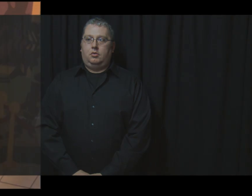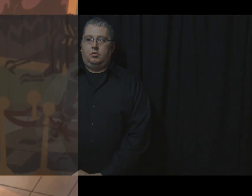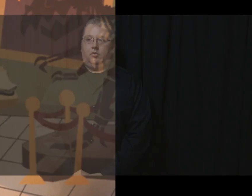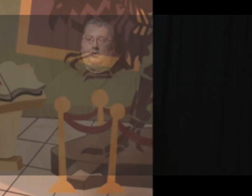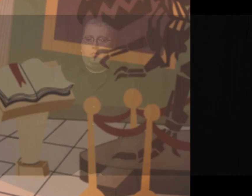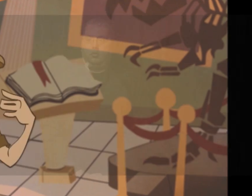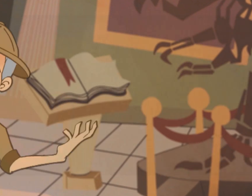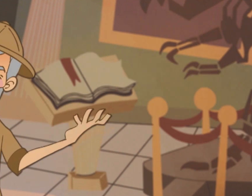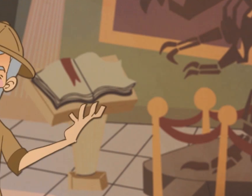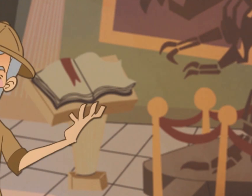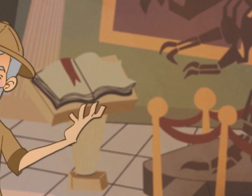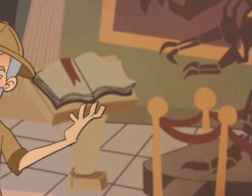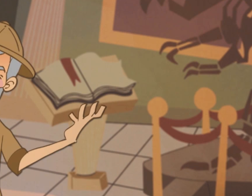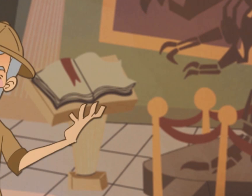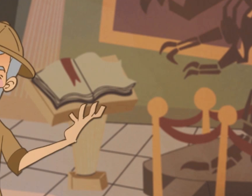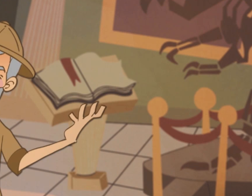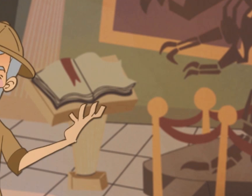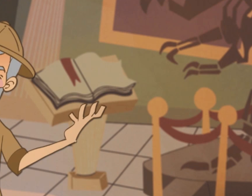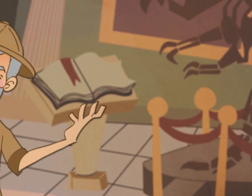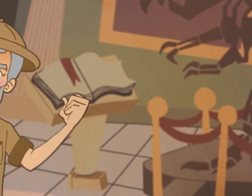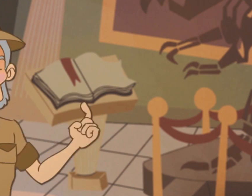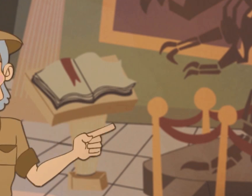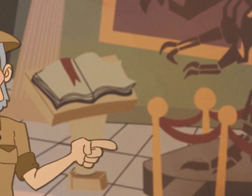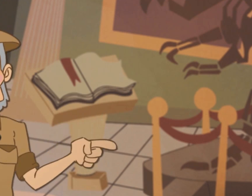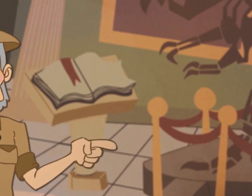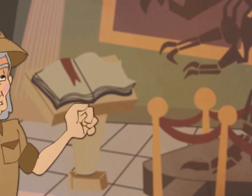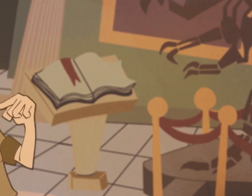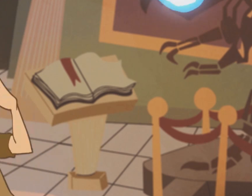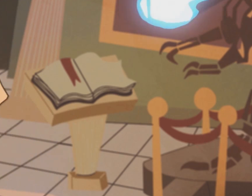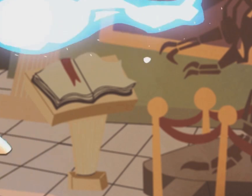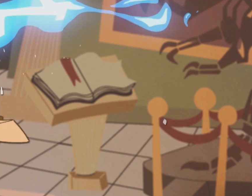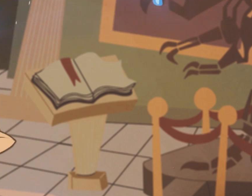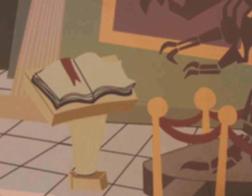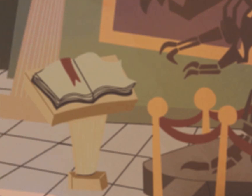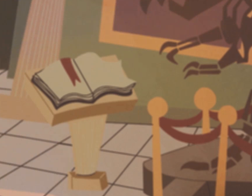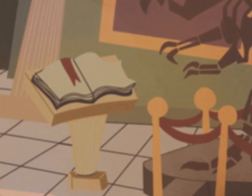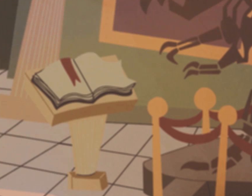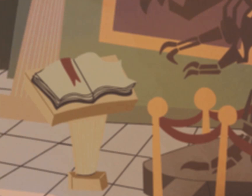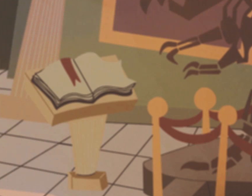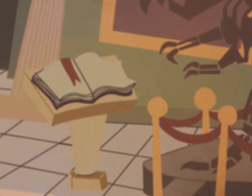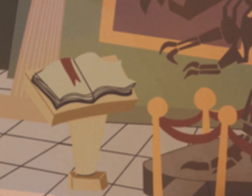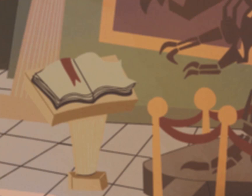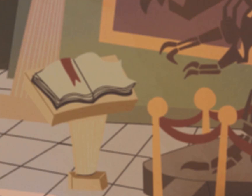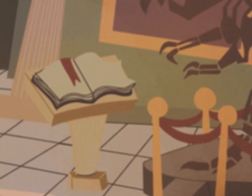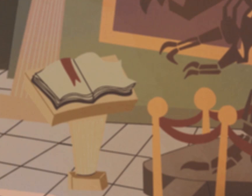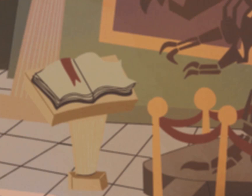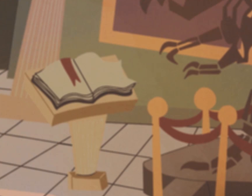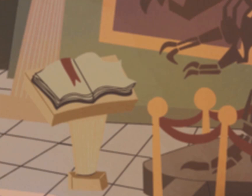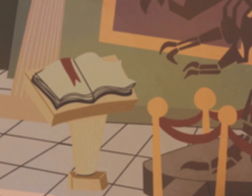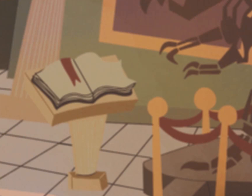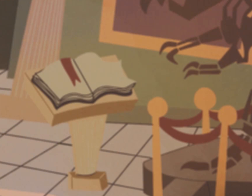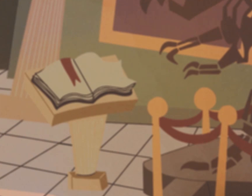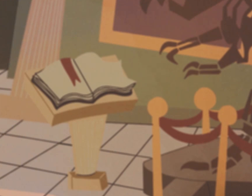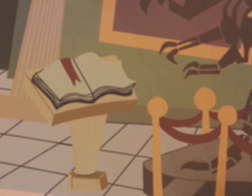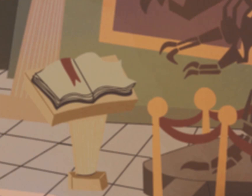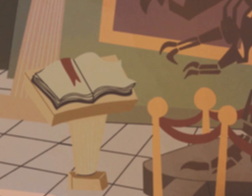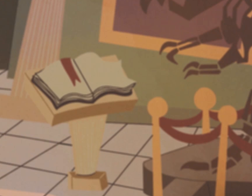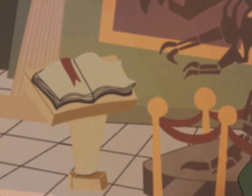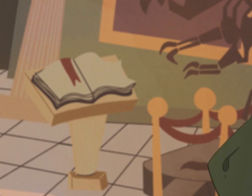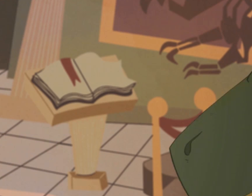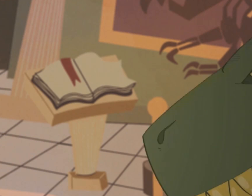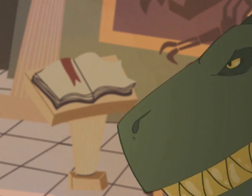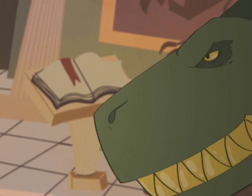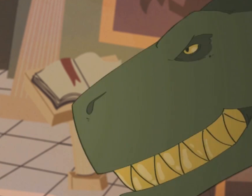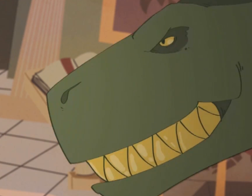Oh, yes. In 2014, kids 12 and under come free. Hey, shouldn't the comets be in the planetarium? For the entire year,